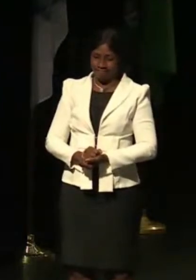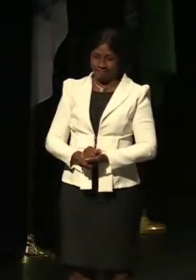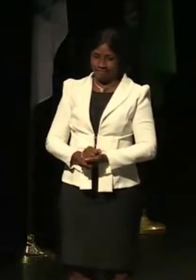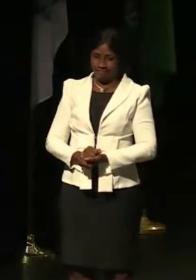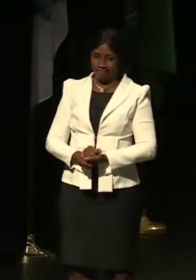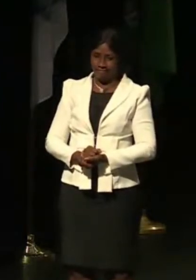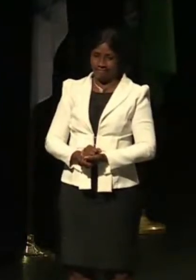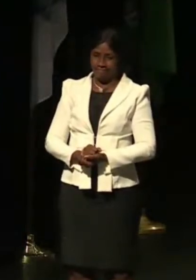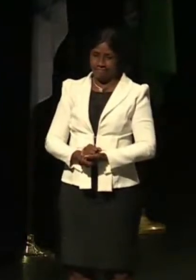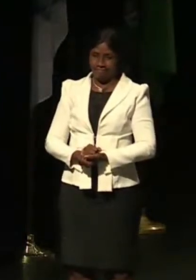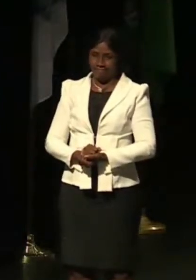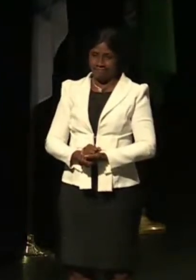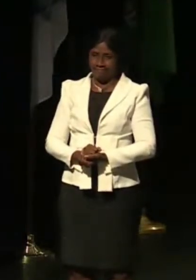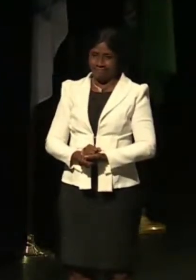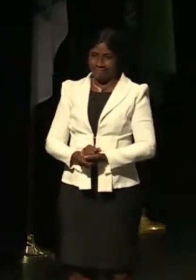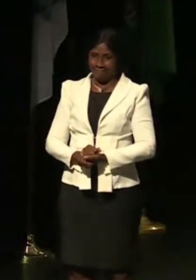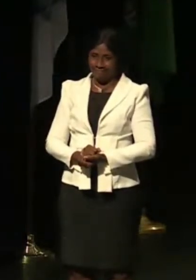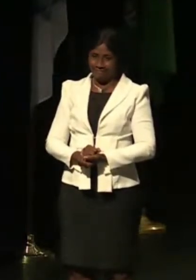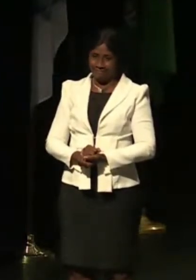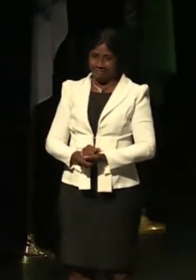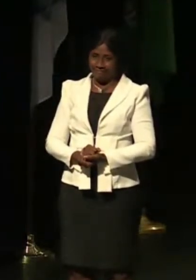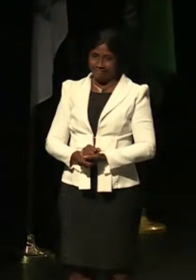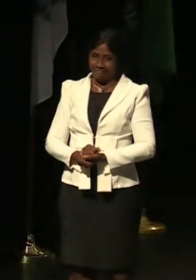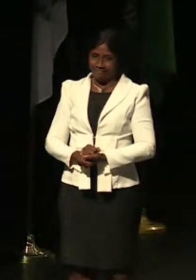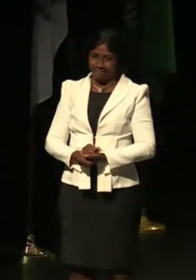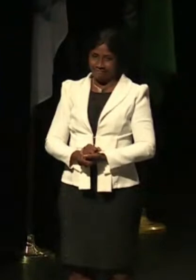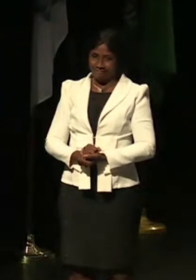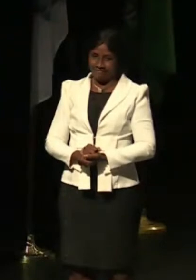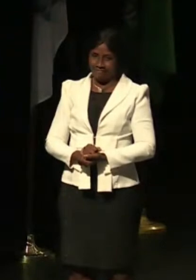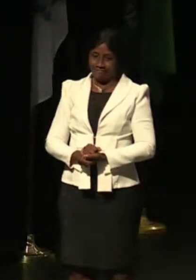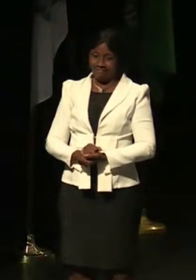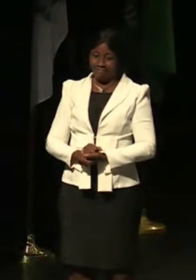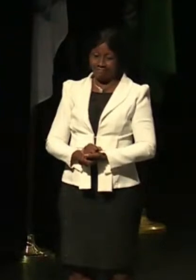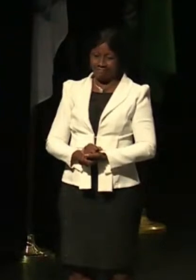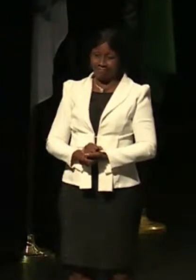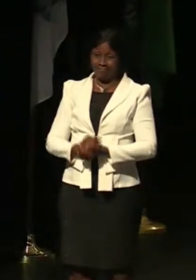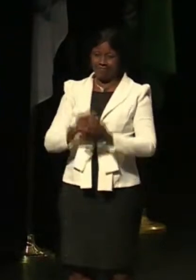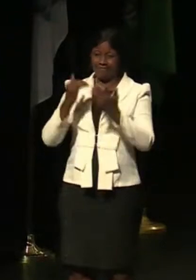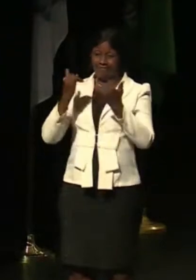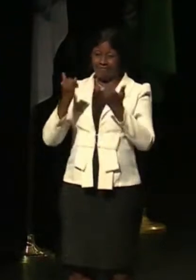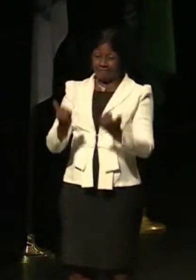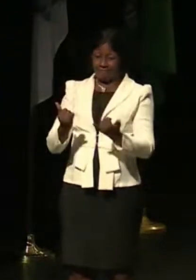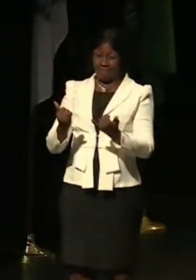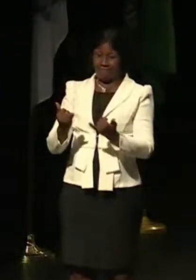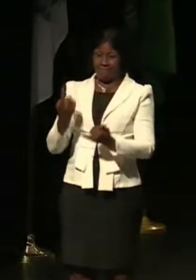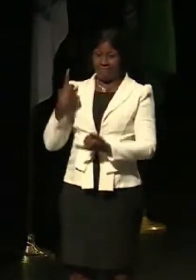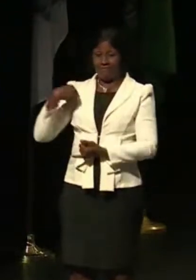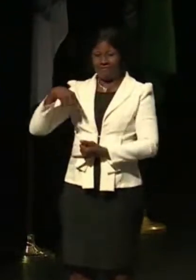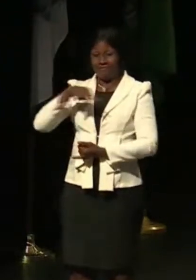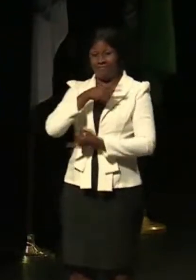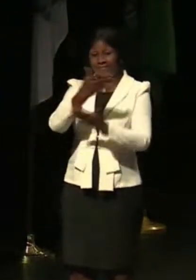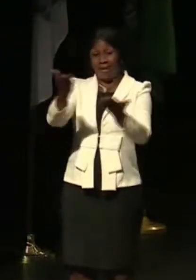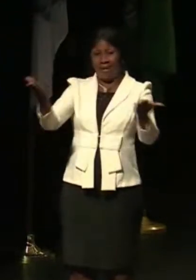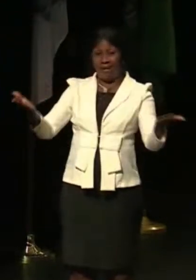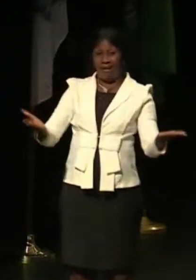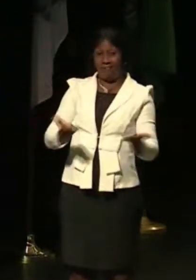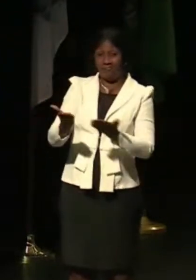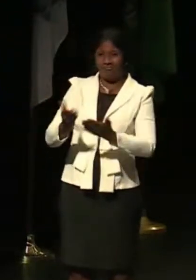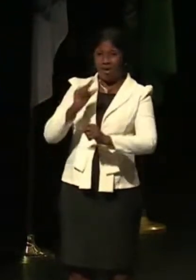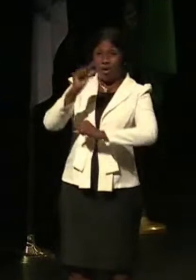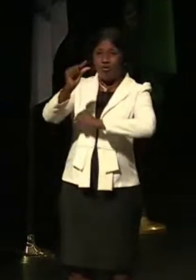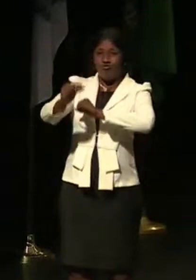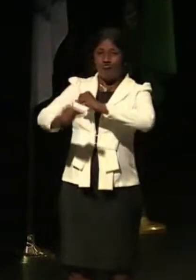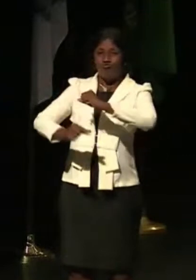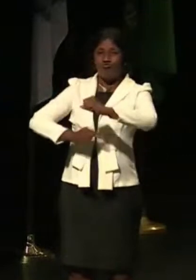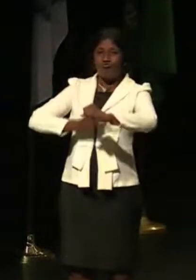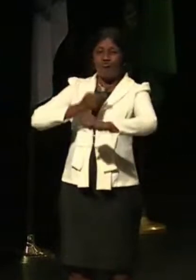And we are here where we are, with these global currents pushing against us in such ferocious ways,